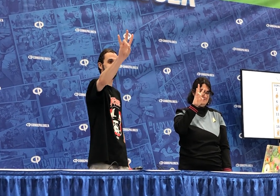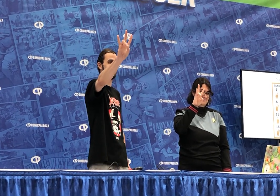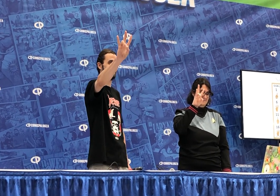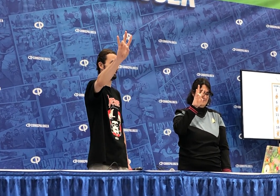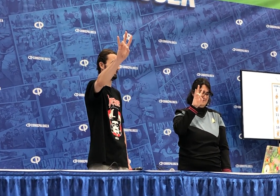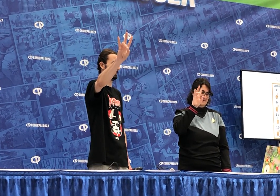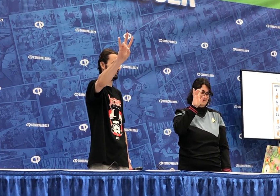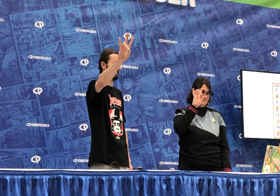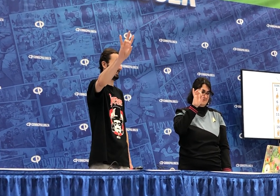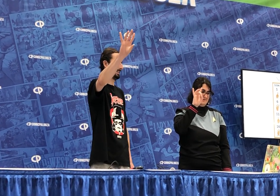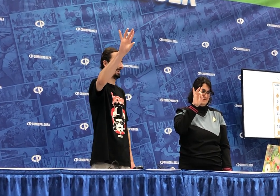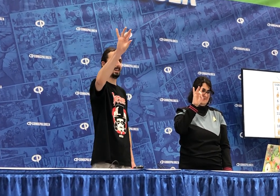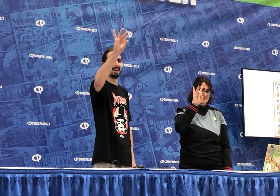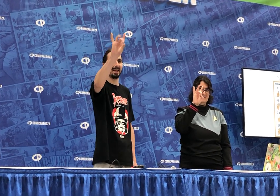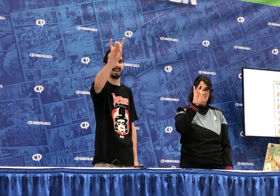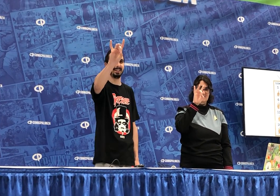7, 8,